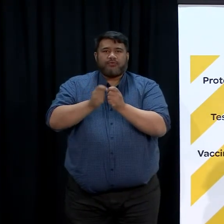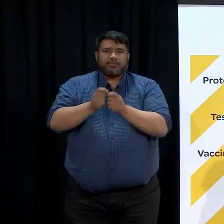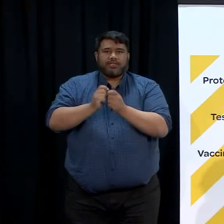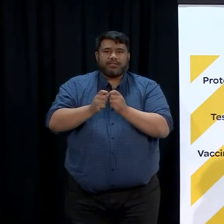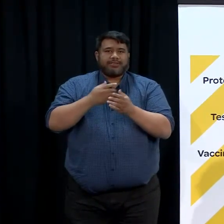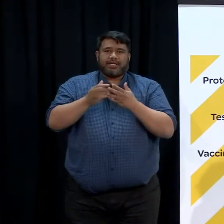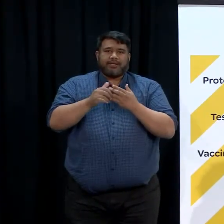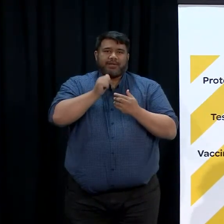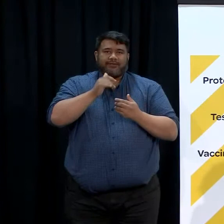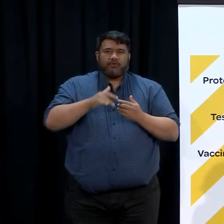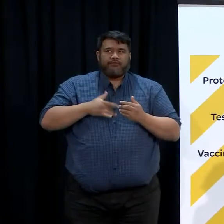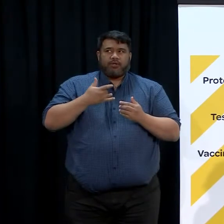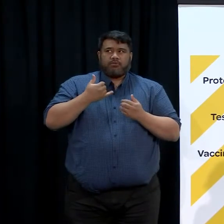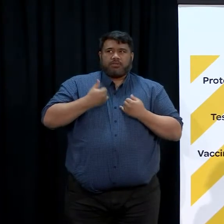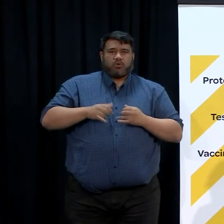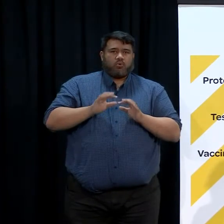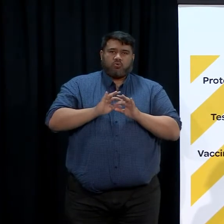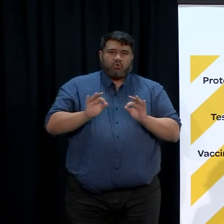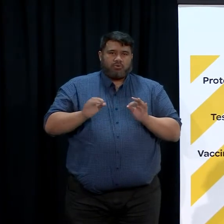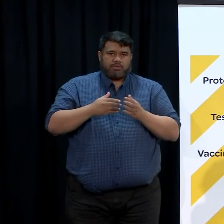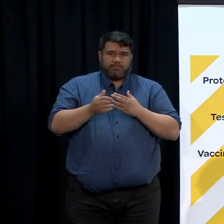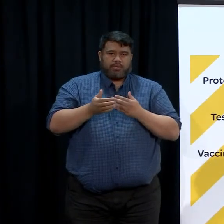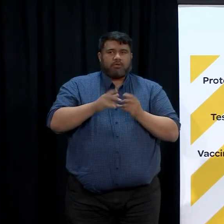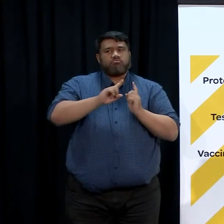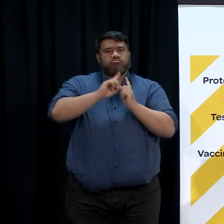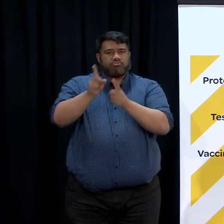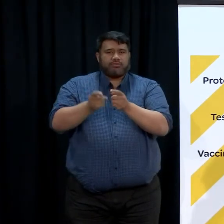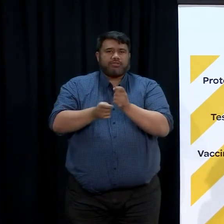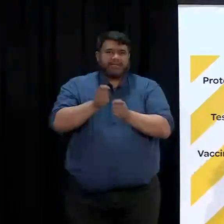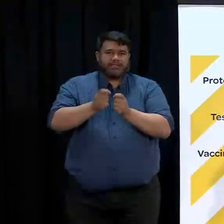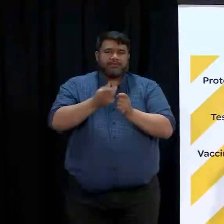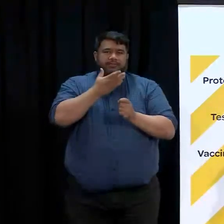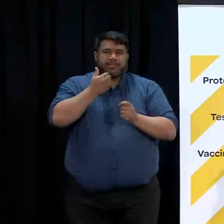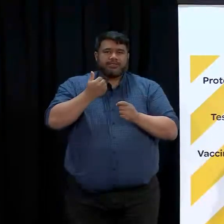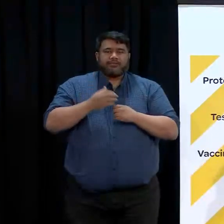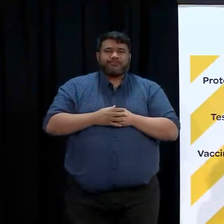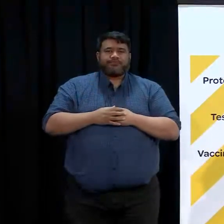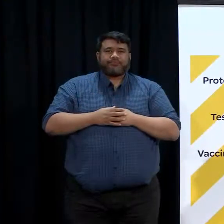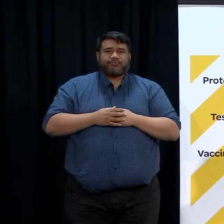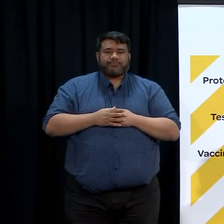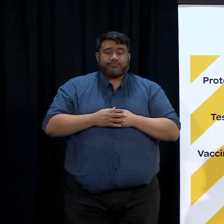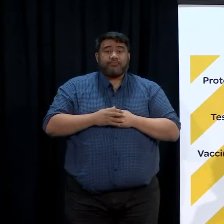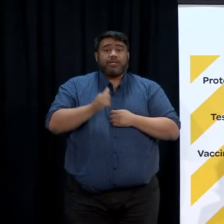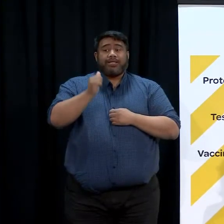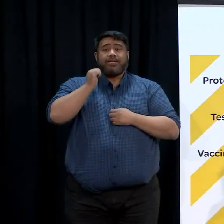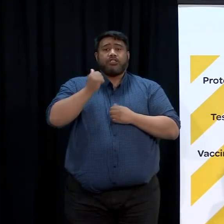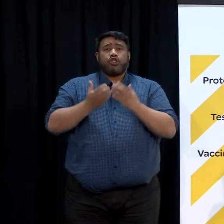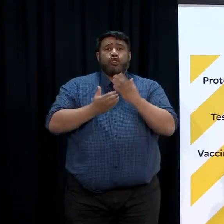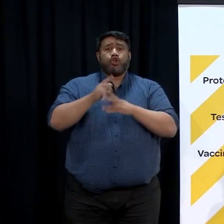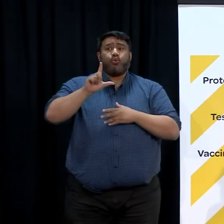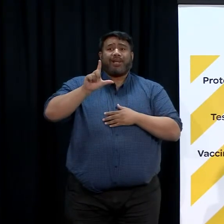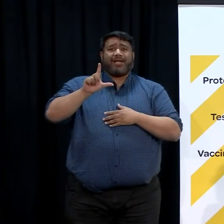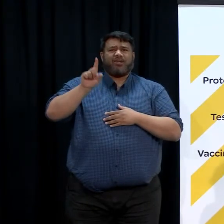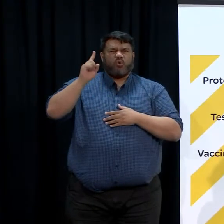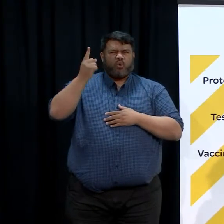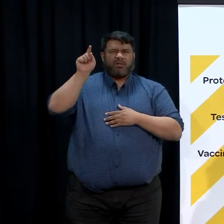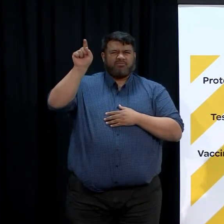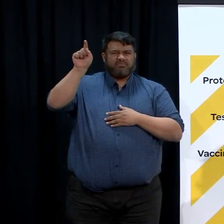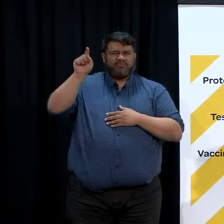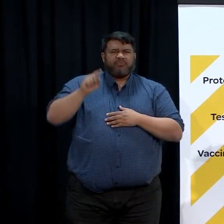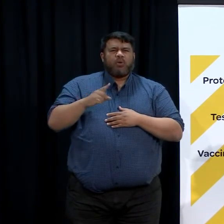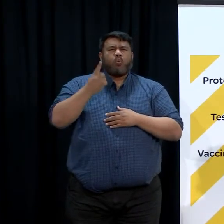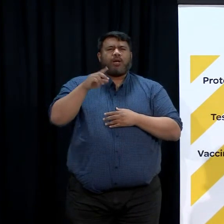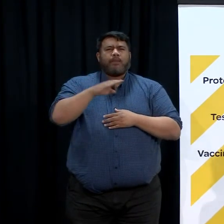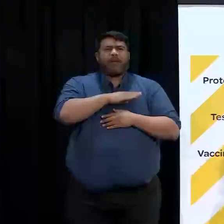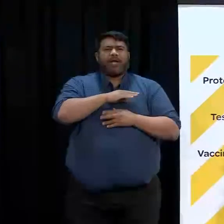not. Now, yesterday, Newlands Shadbolt Park was classified as a location